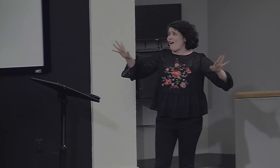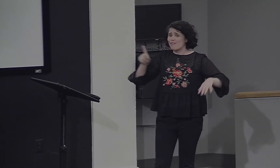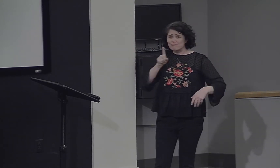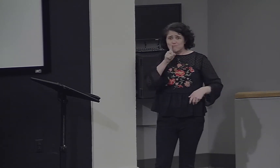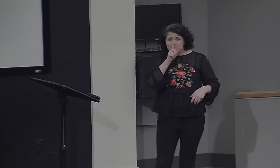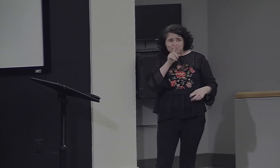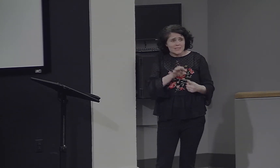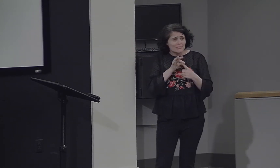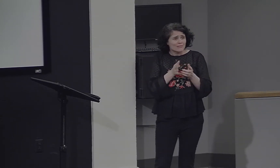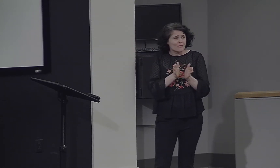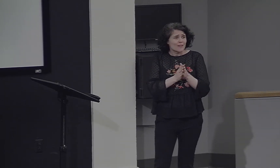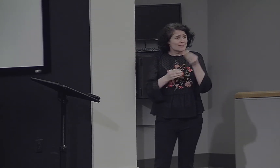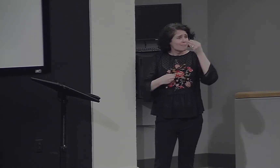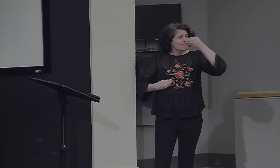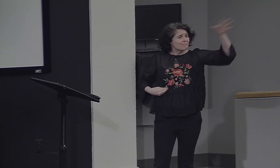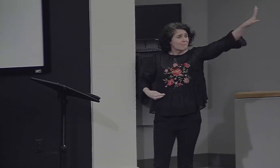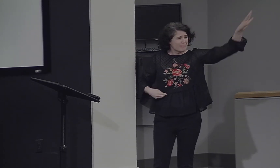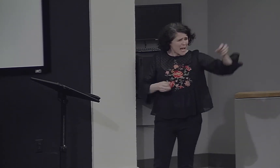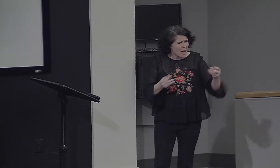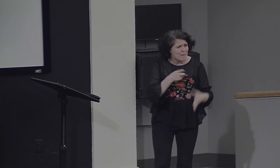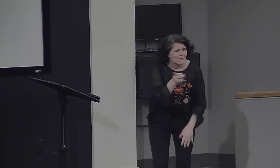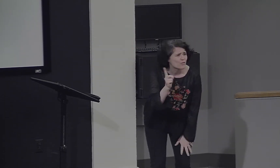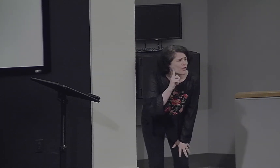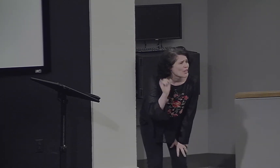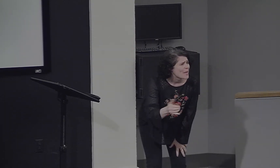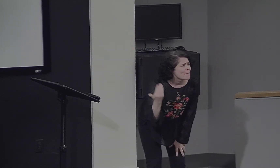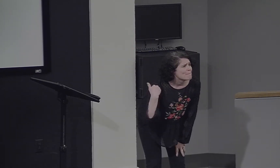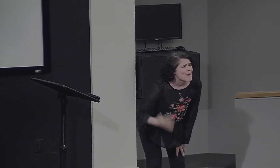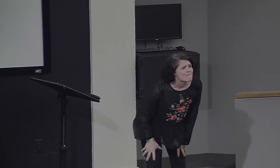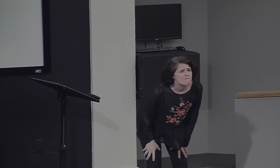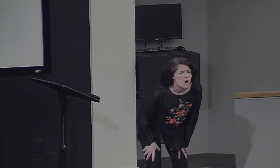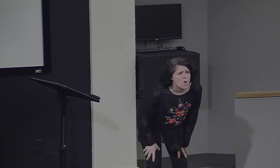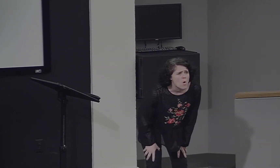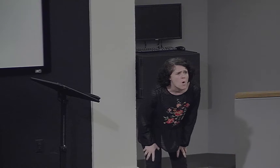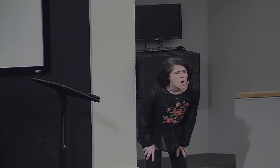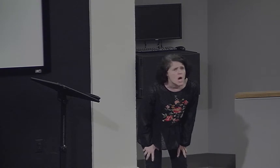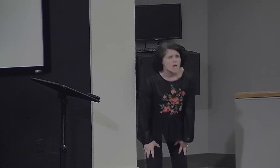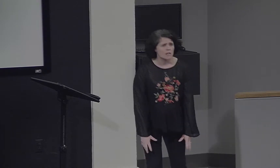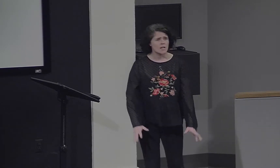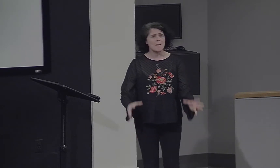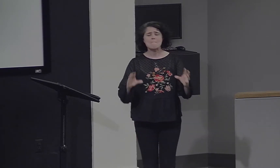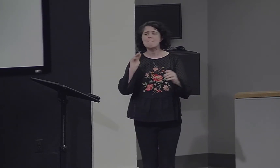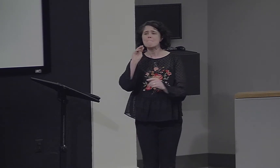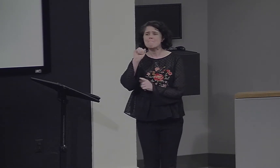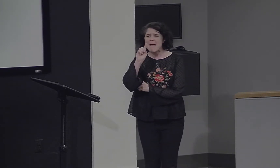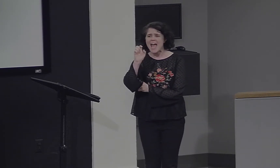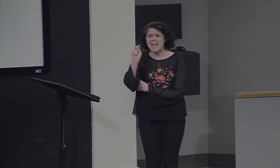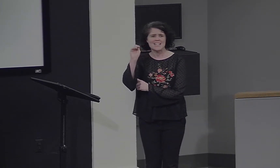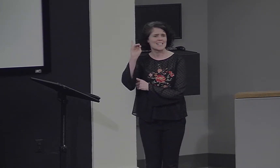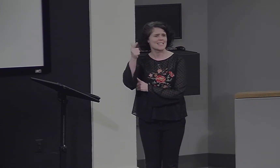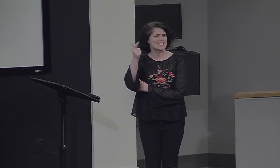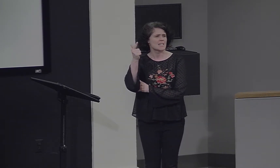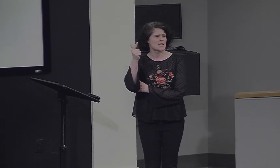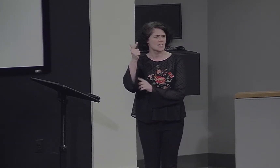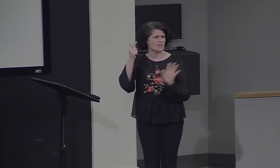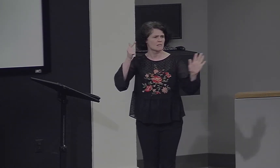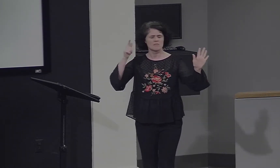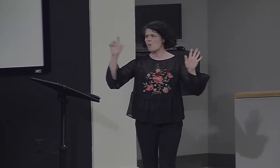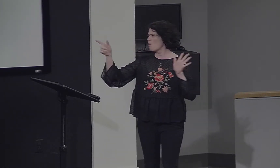interpreter. I'm just following the policy. As long as they have an interpreter, that's fine. For